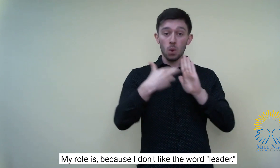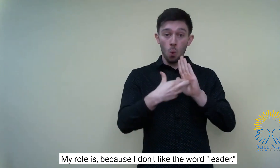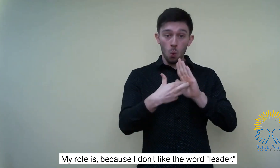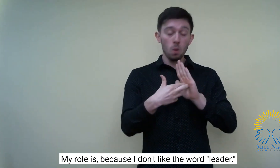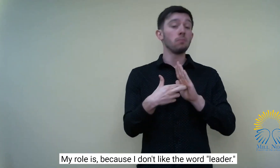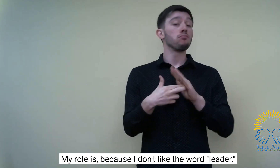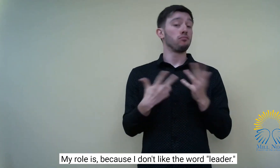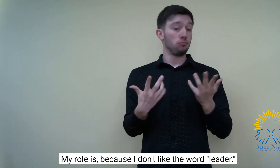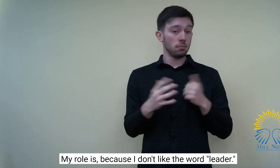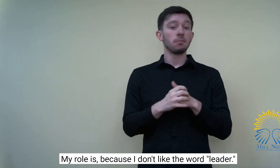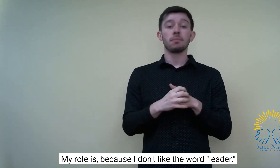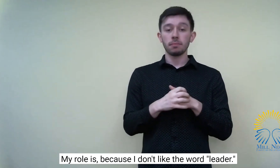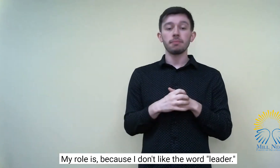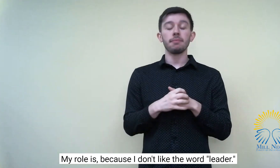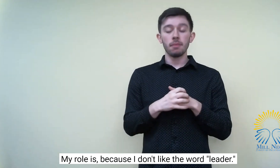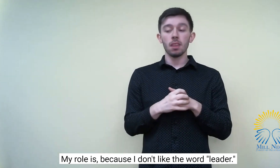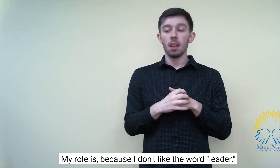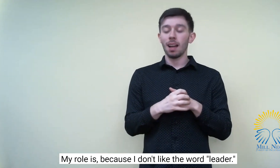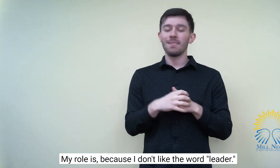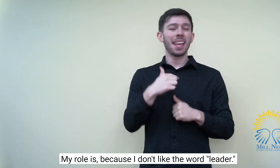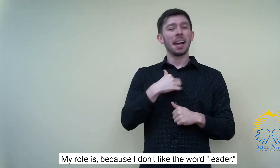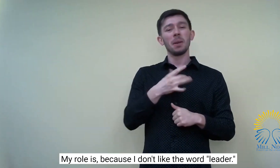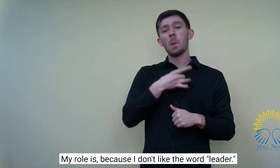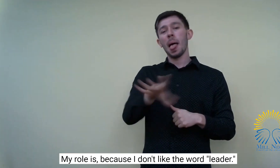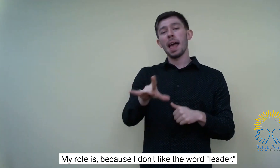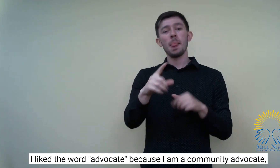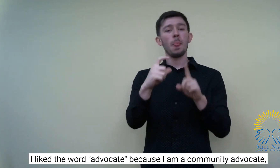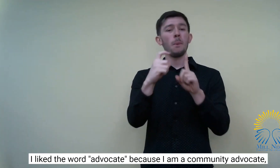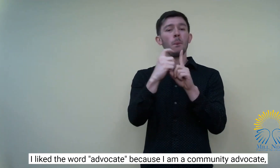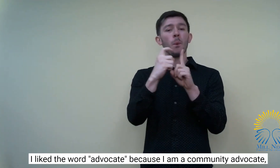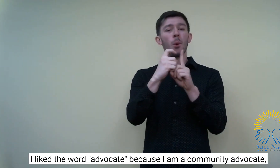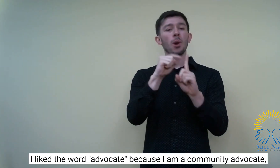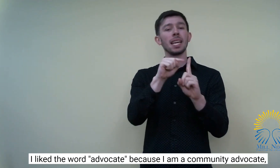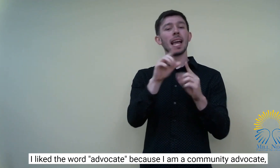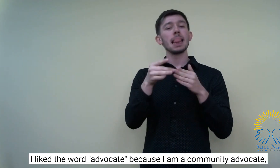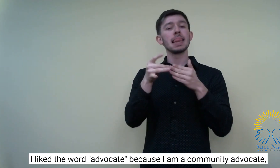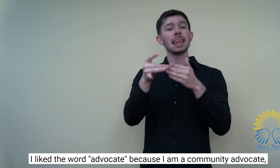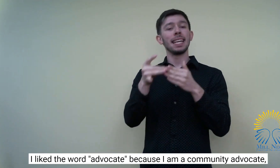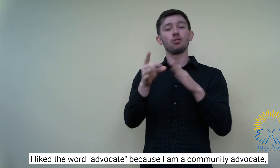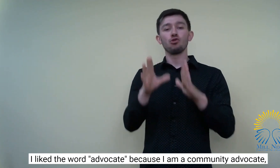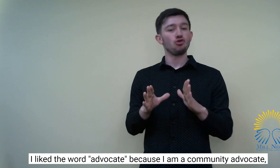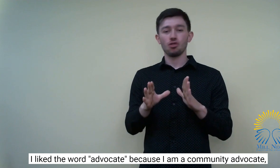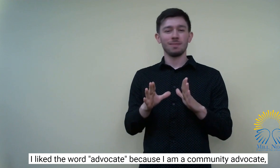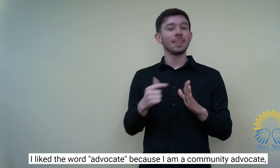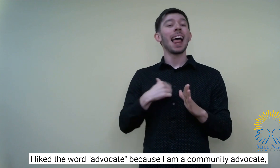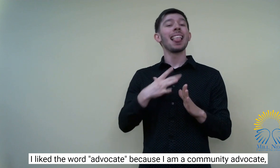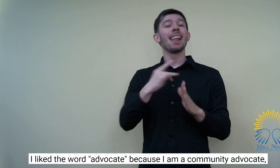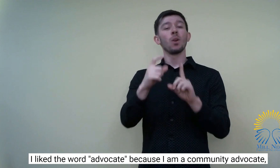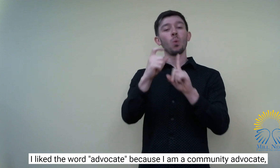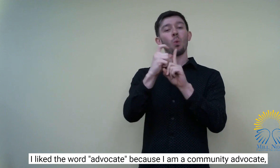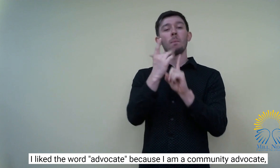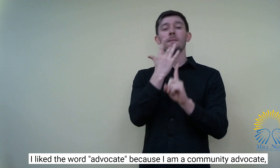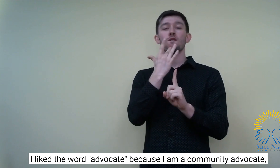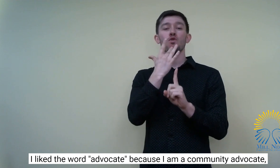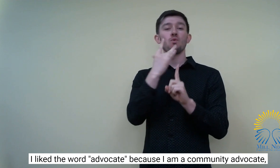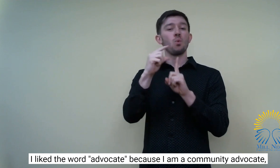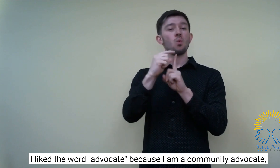because I don't like the word leader, I like the word advocate. Because I am a community